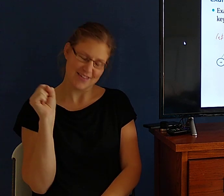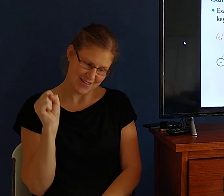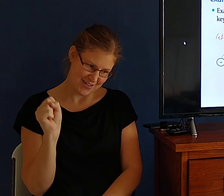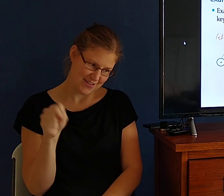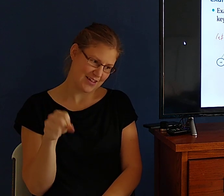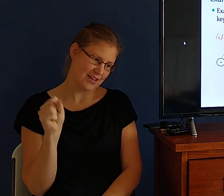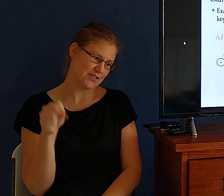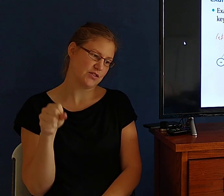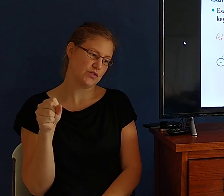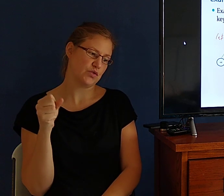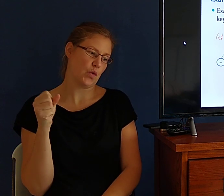have found the